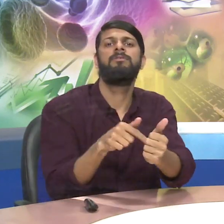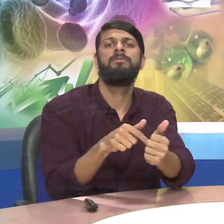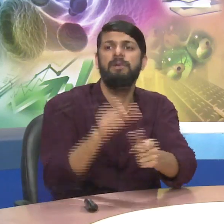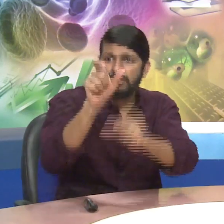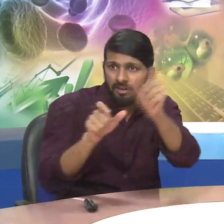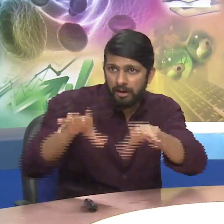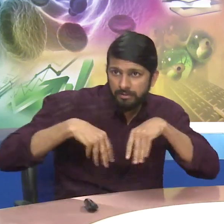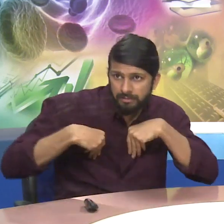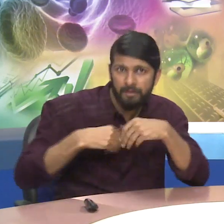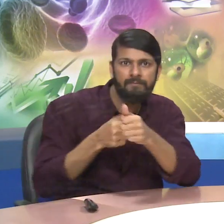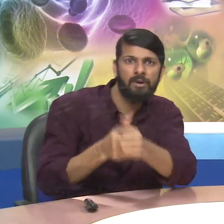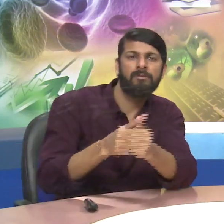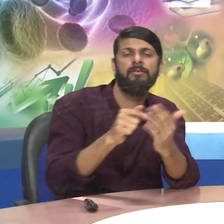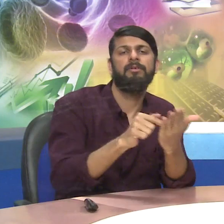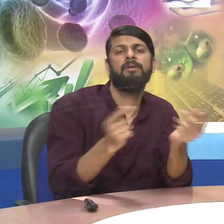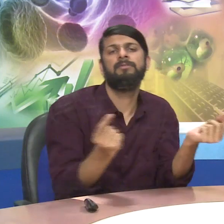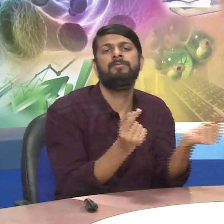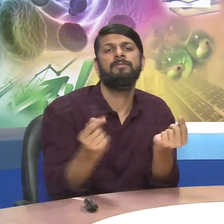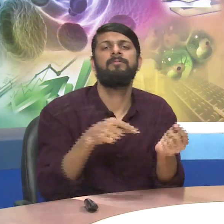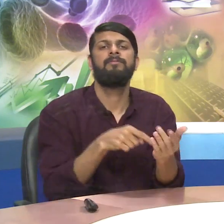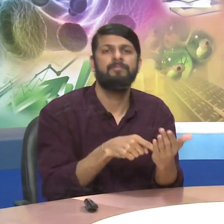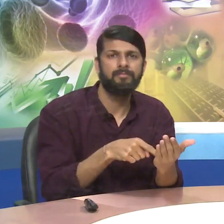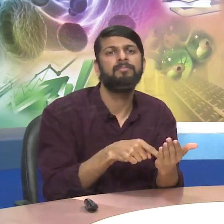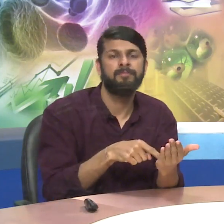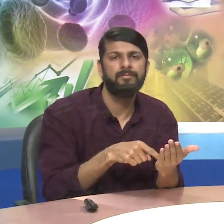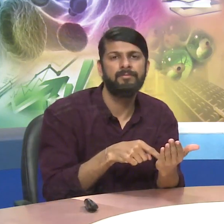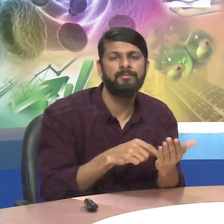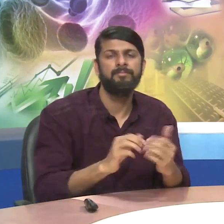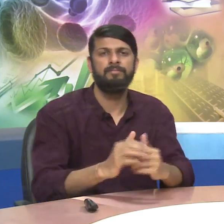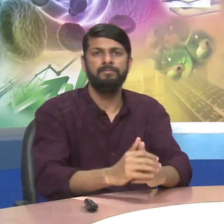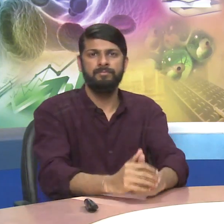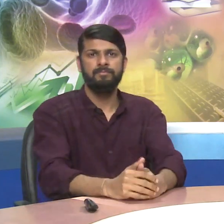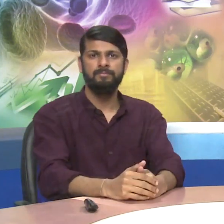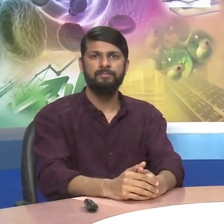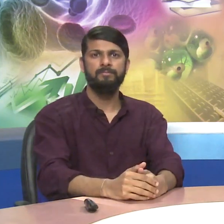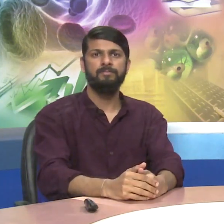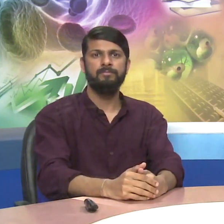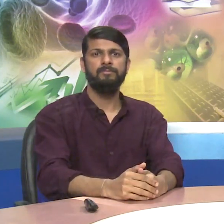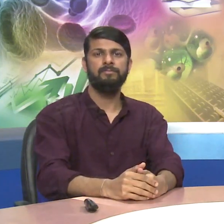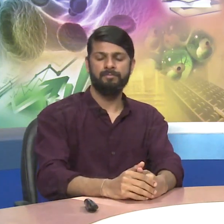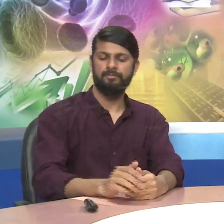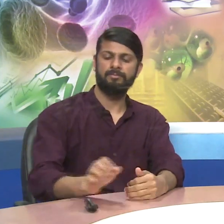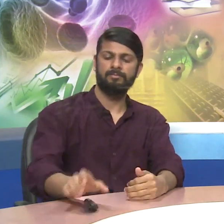The procedure followed in the assembly was similar to which it is followed in